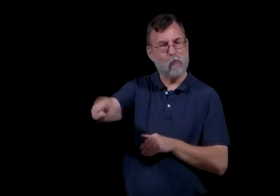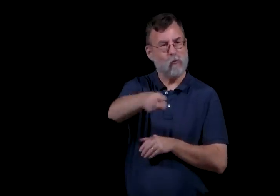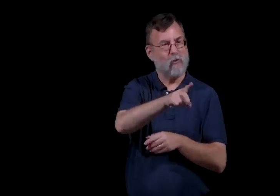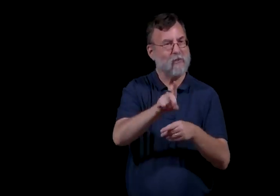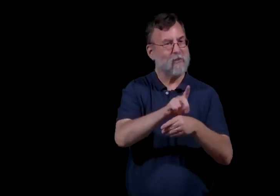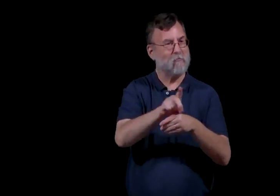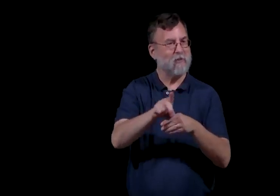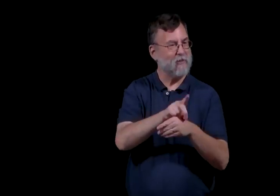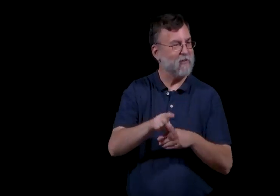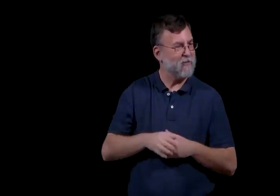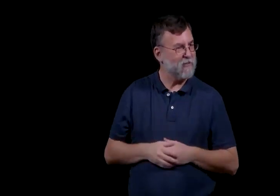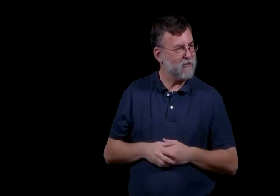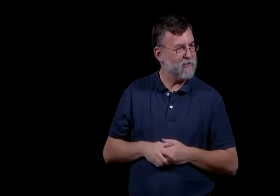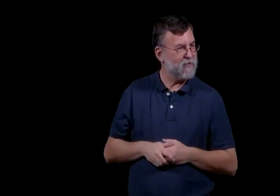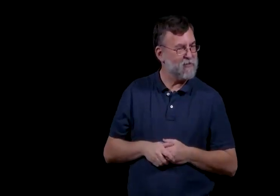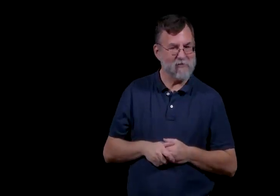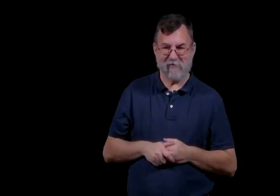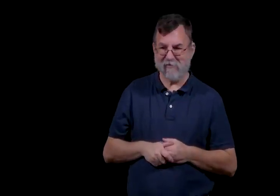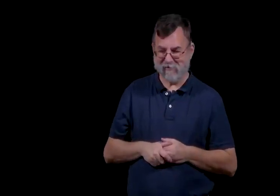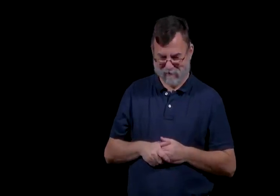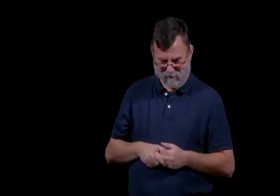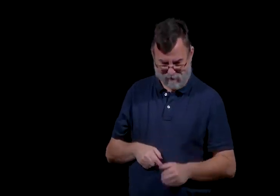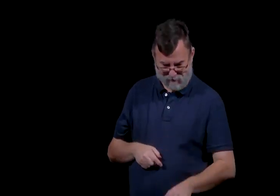That's my comfort. Discipline, but comfort.